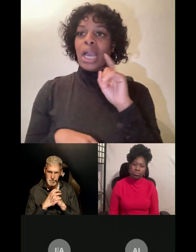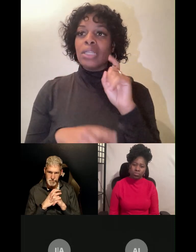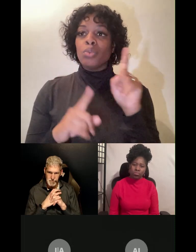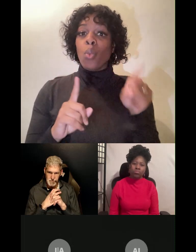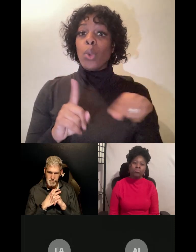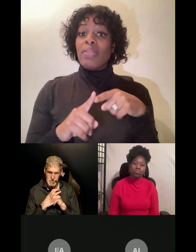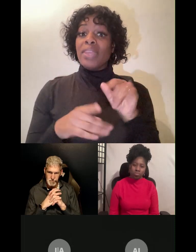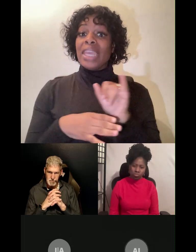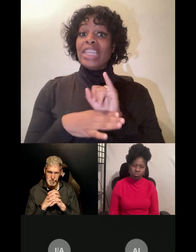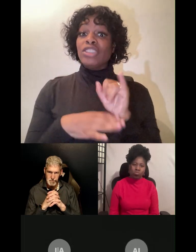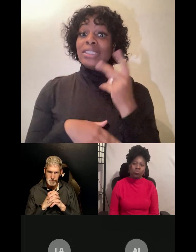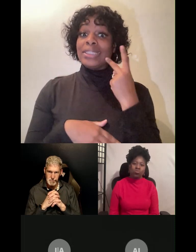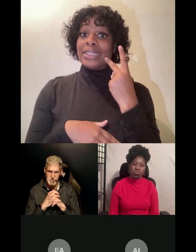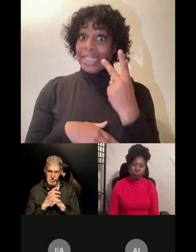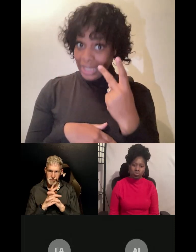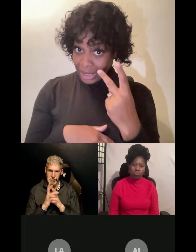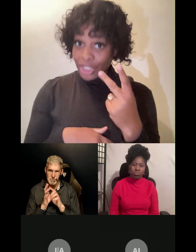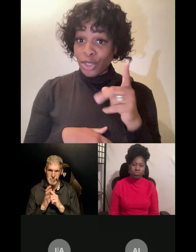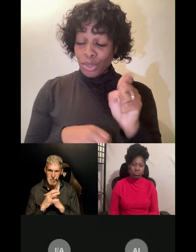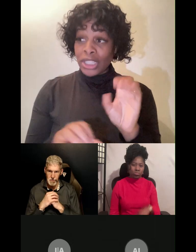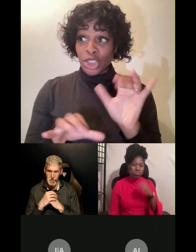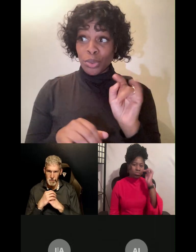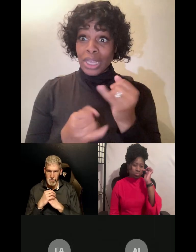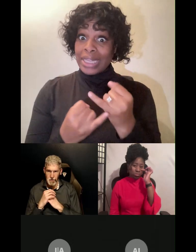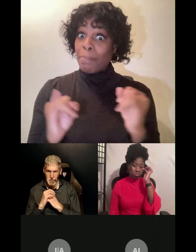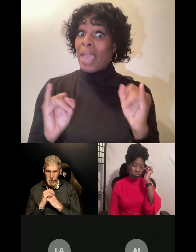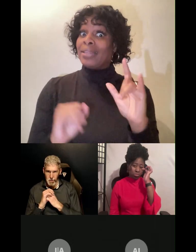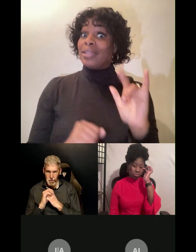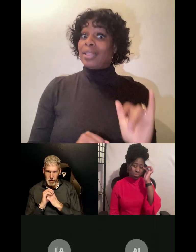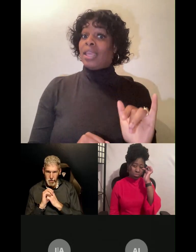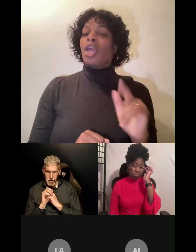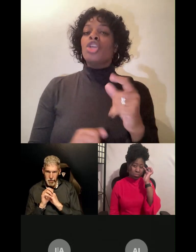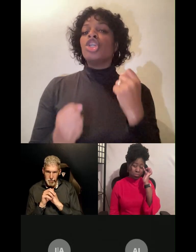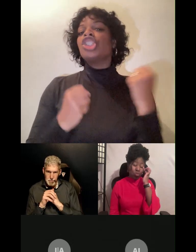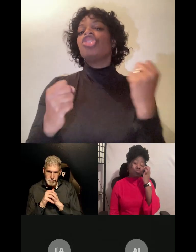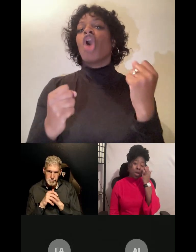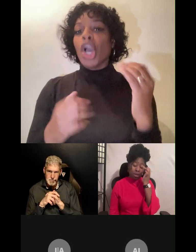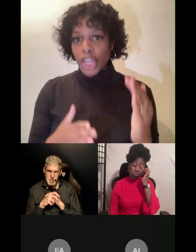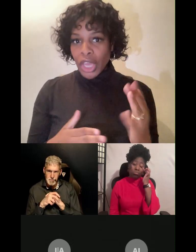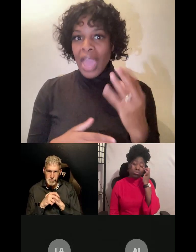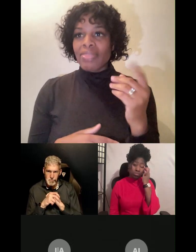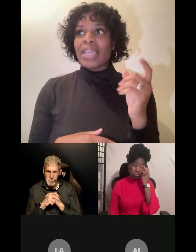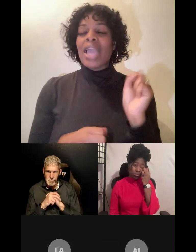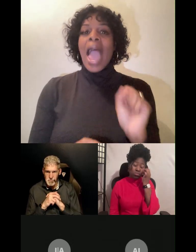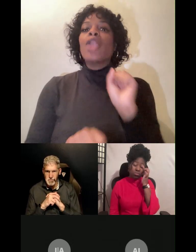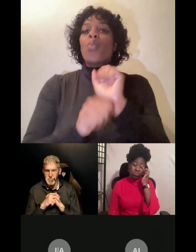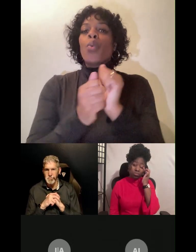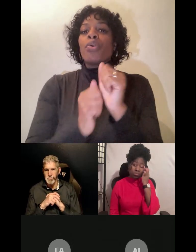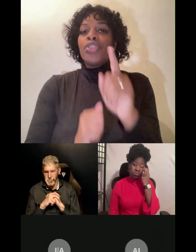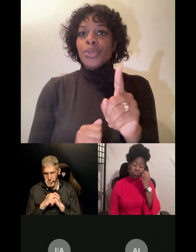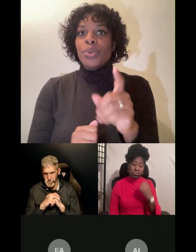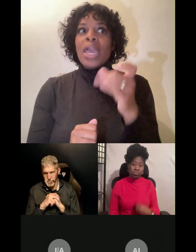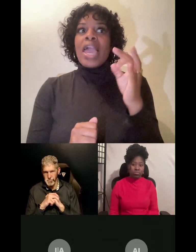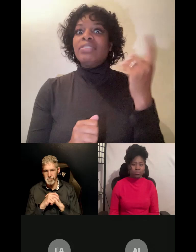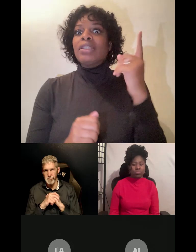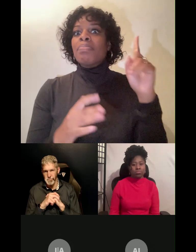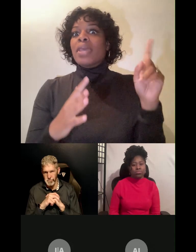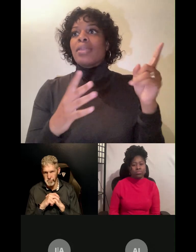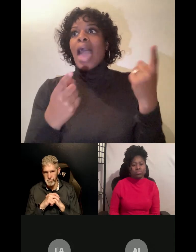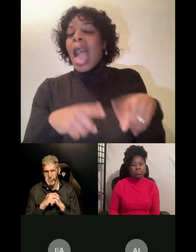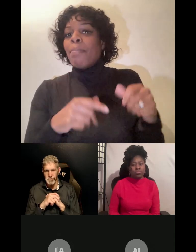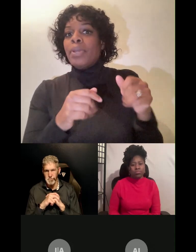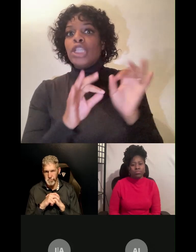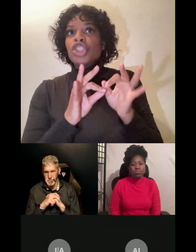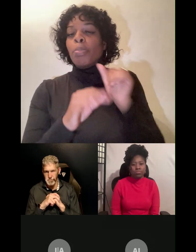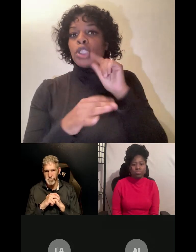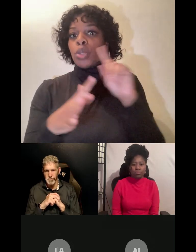independent because when the industry see you can do it independently, you're stronger and they can work with you. If